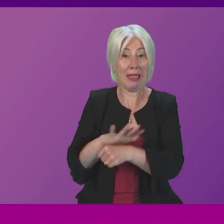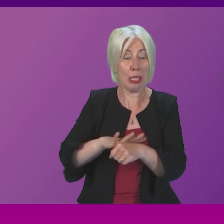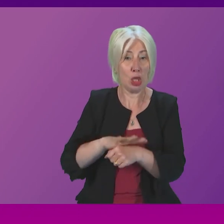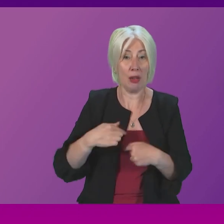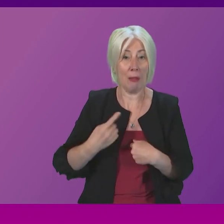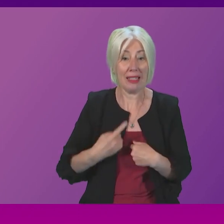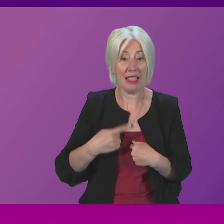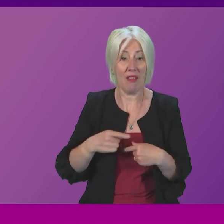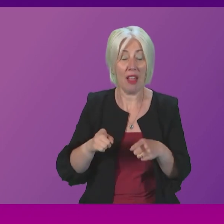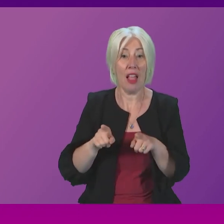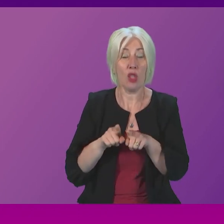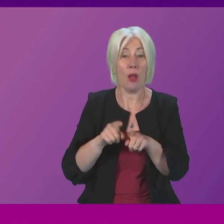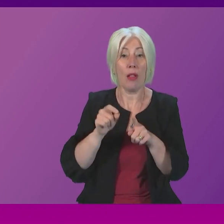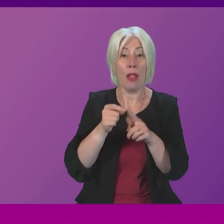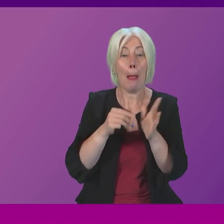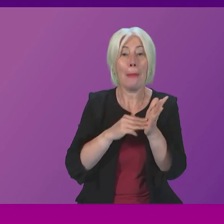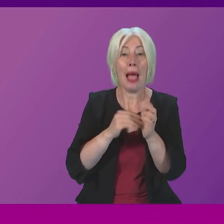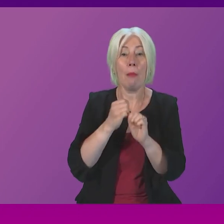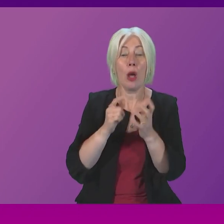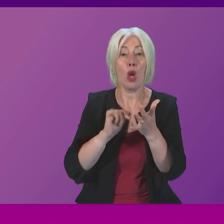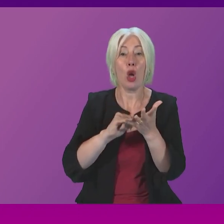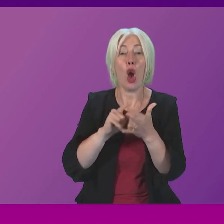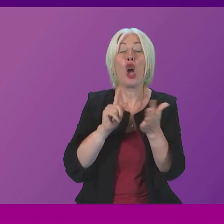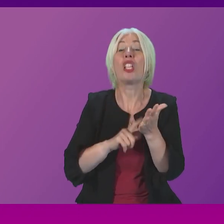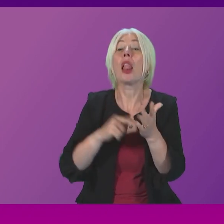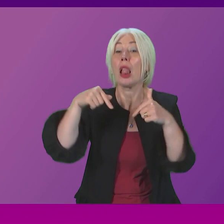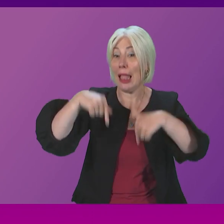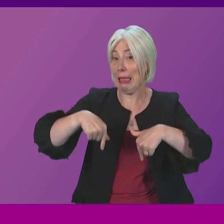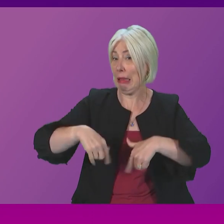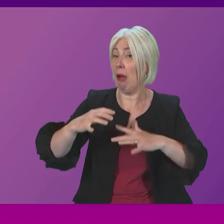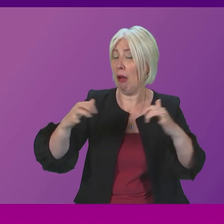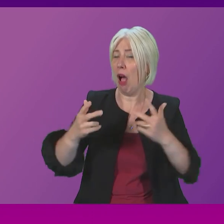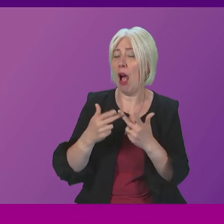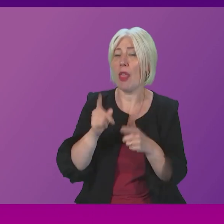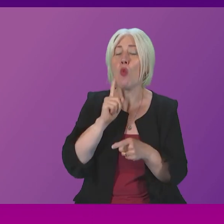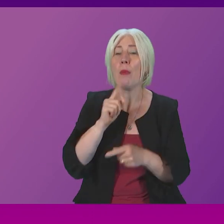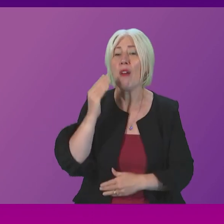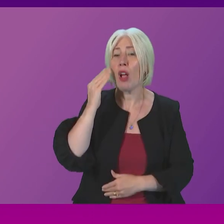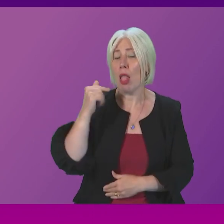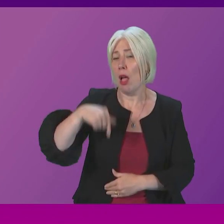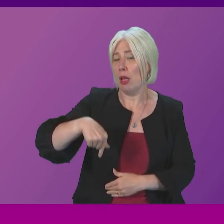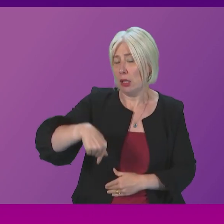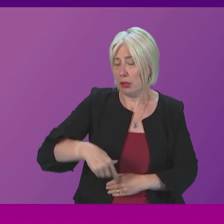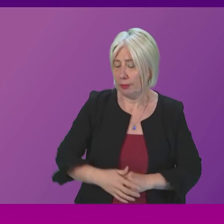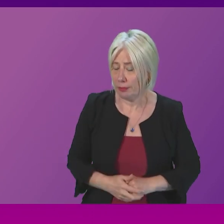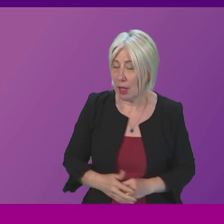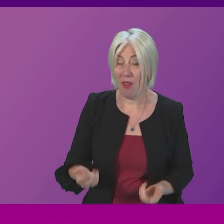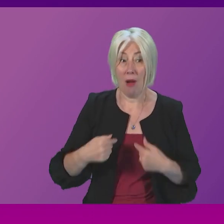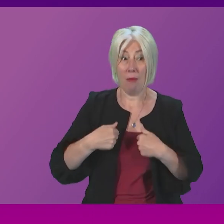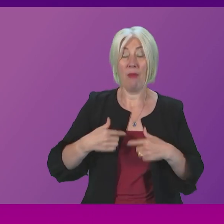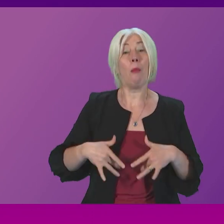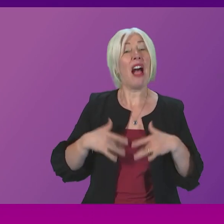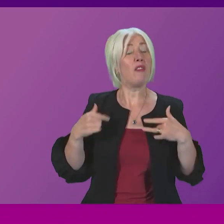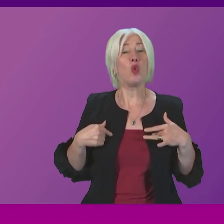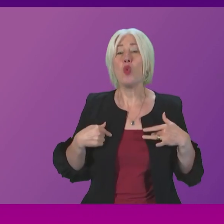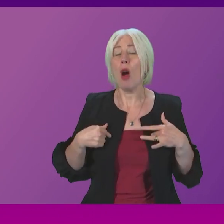I will pay tribute to Pam Gosal as well, the other woman of colour in this place. But from my point of view,